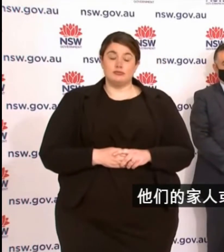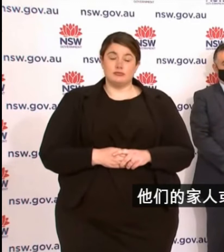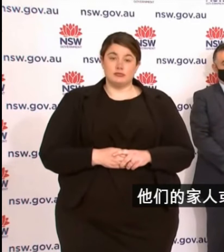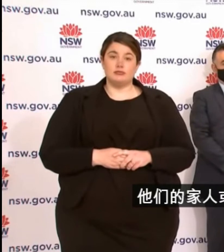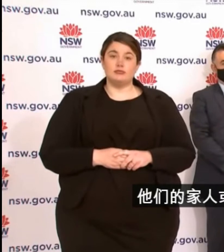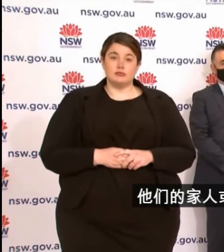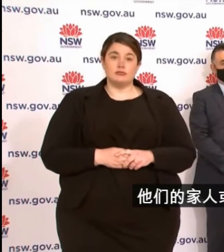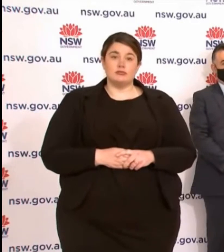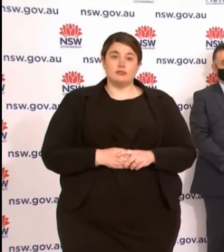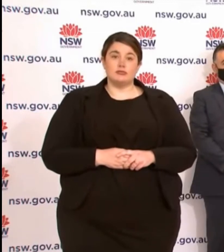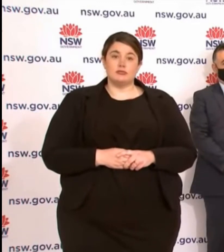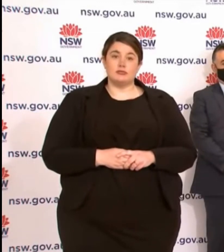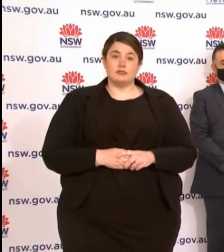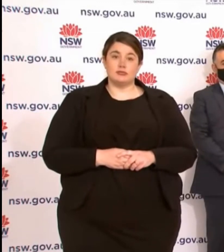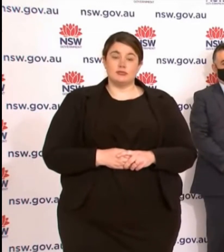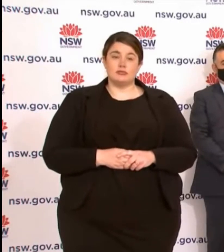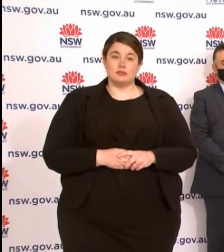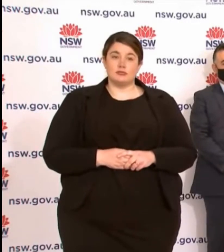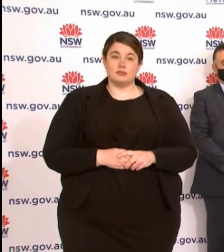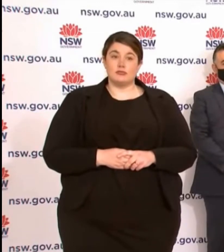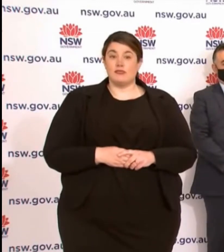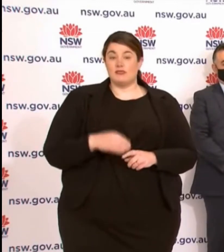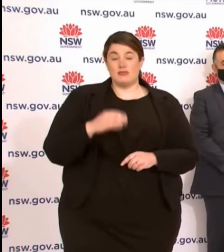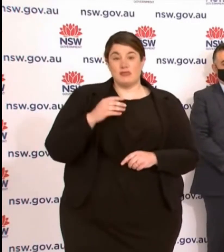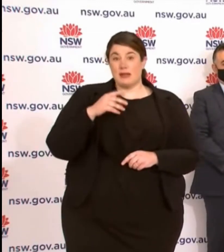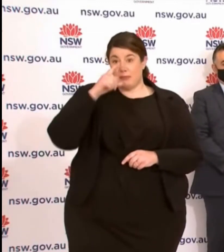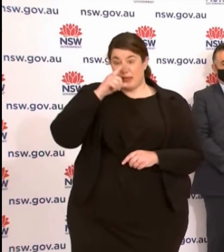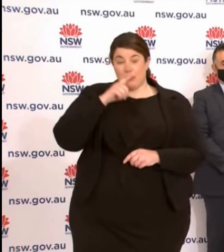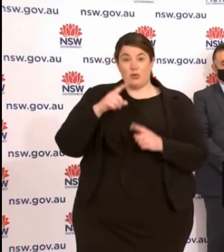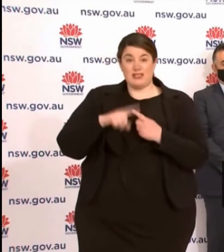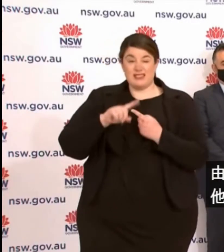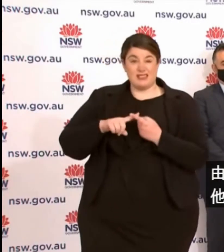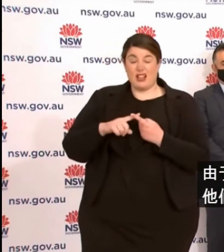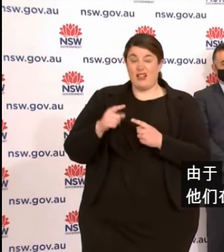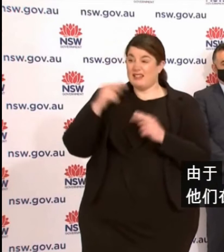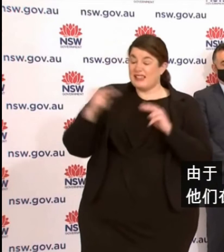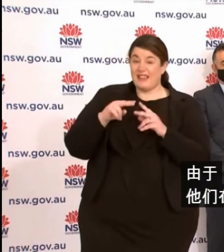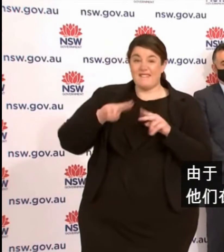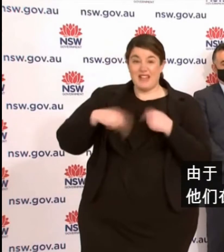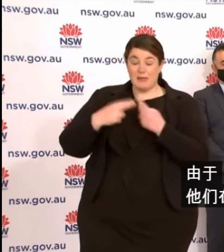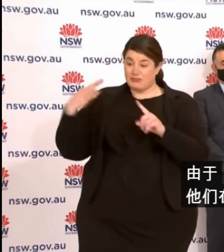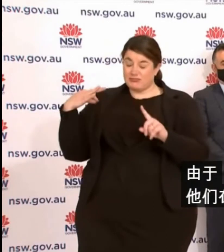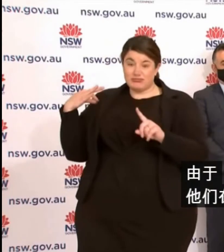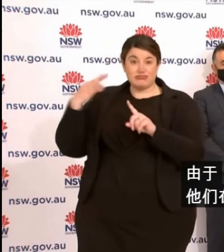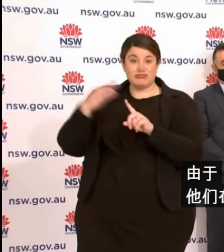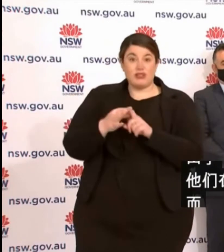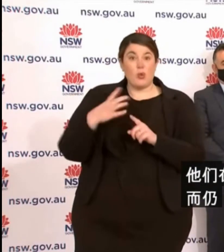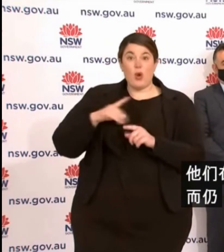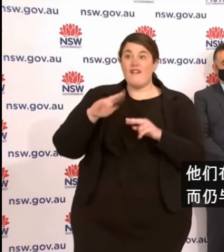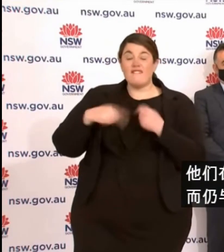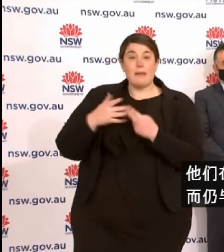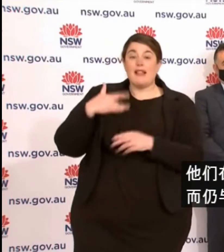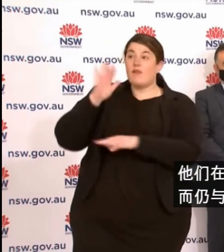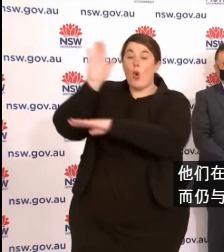Individuals who are still disconnected from their families because they're interstate or overseas, and